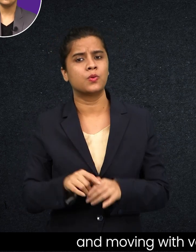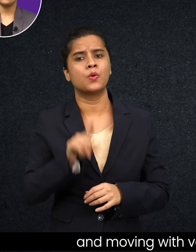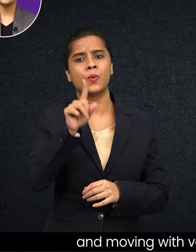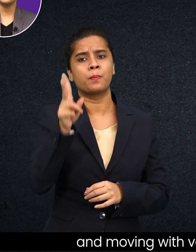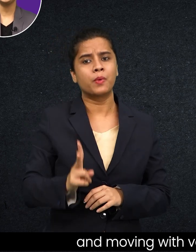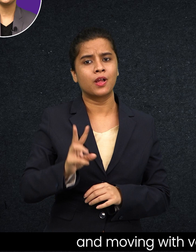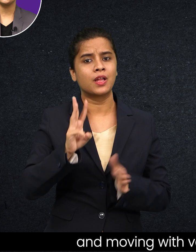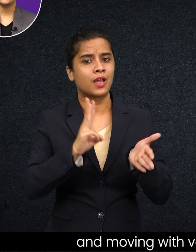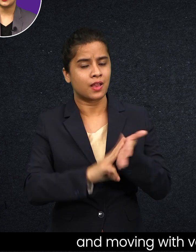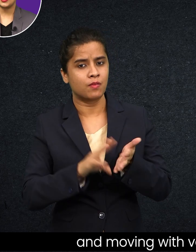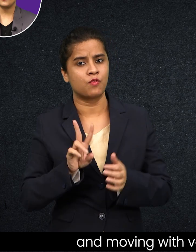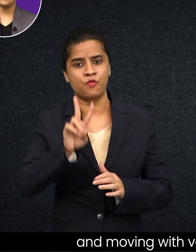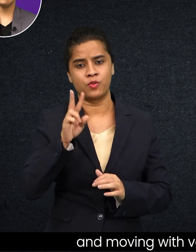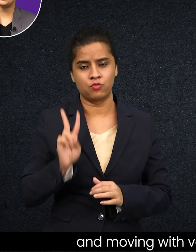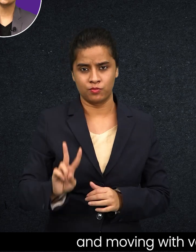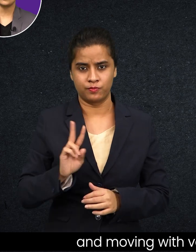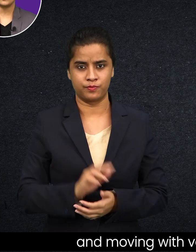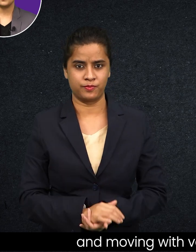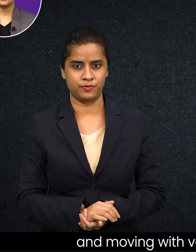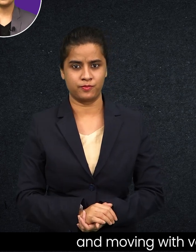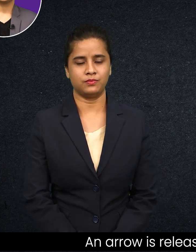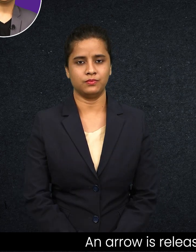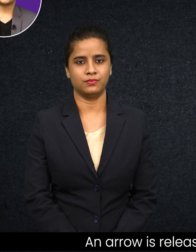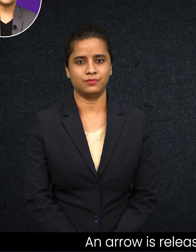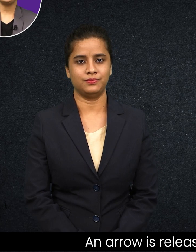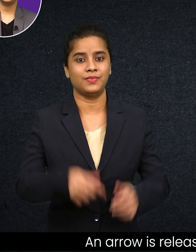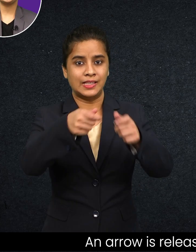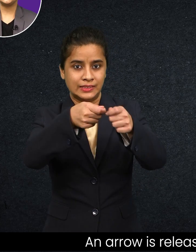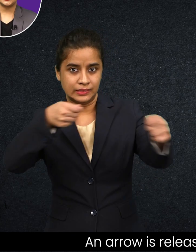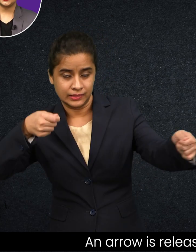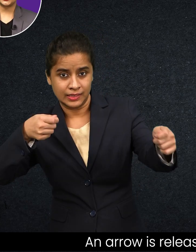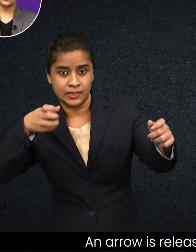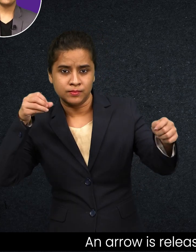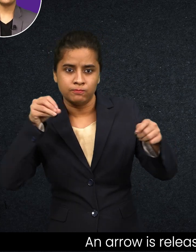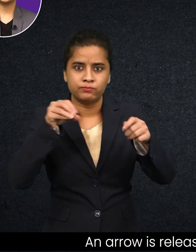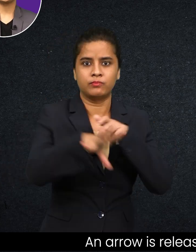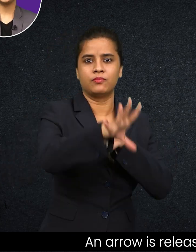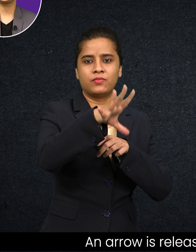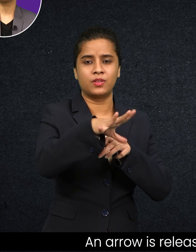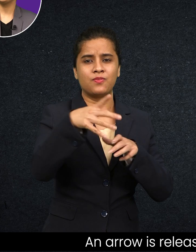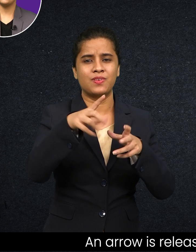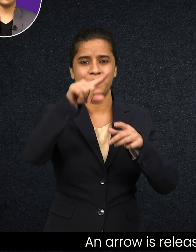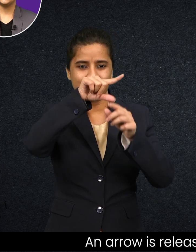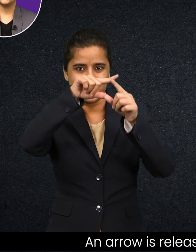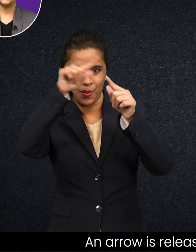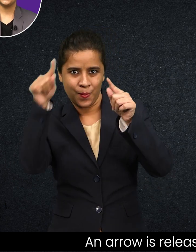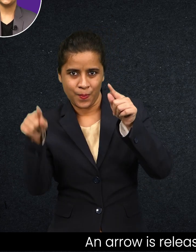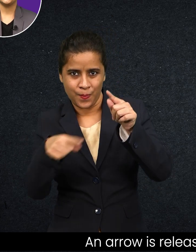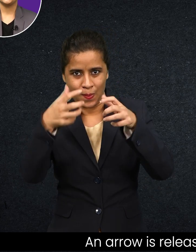to 1 by 2 m v square. An arrow is released from a stretched